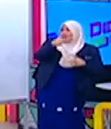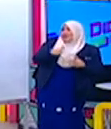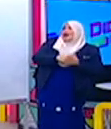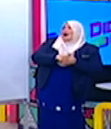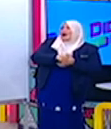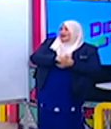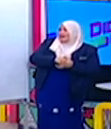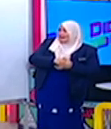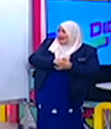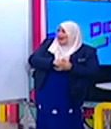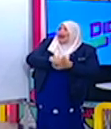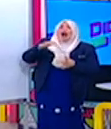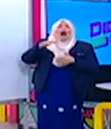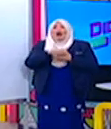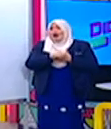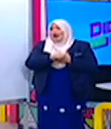Good!